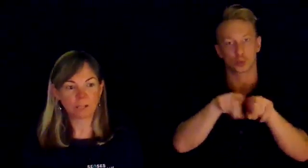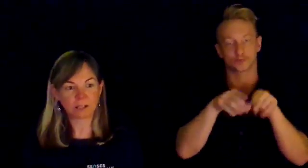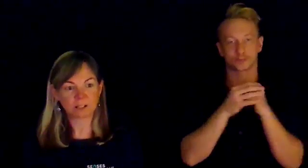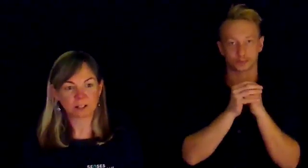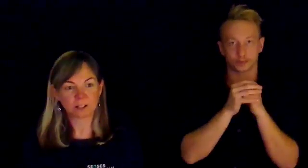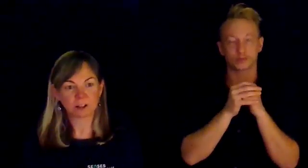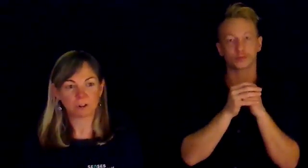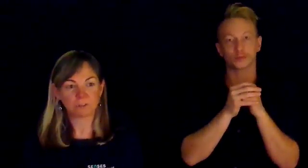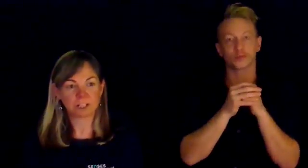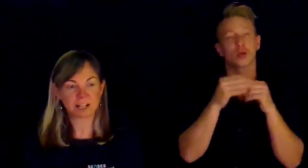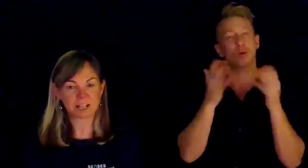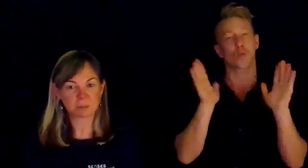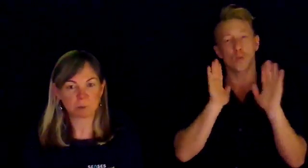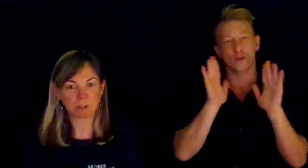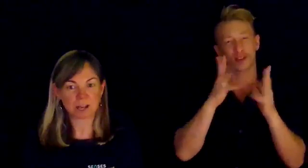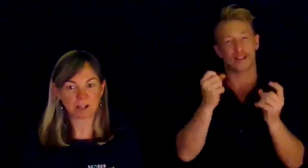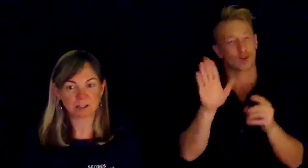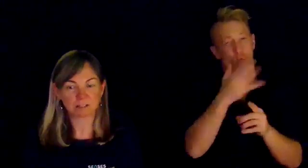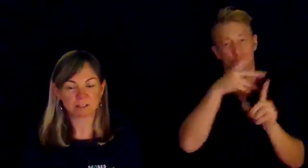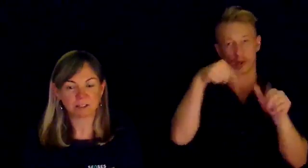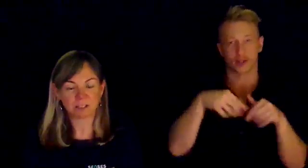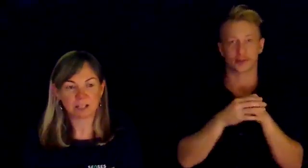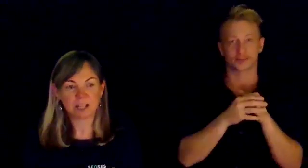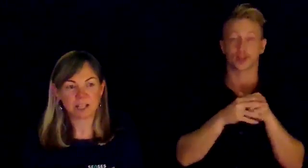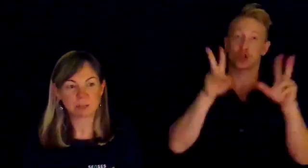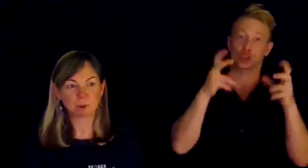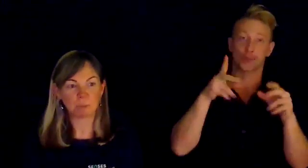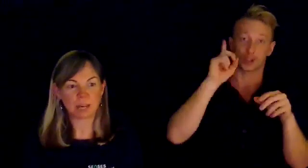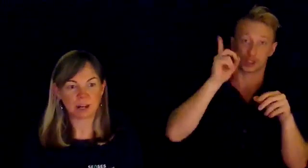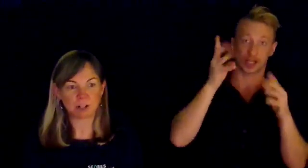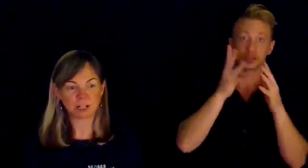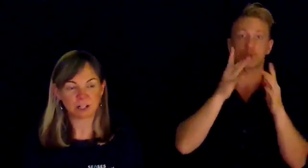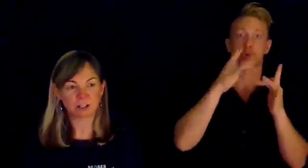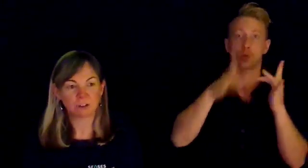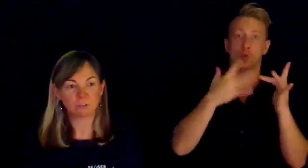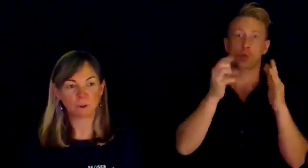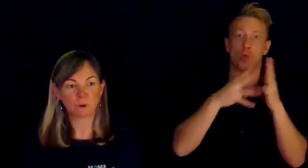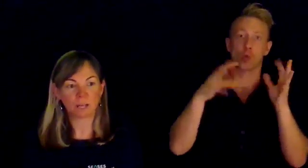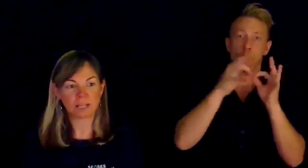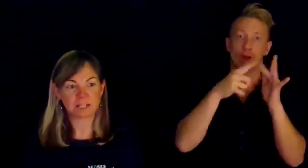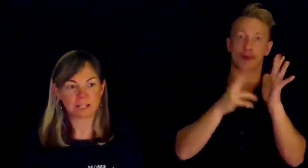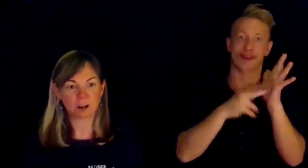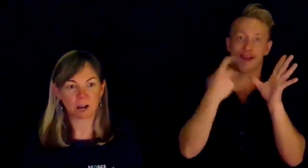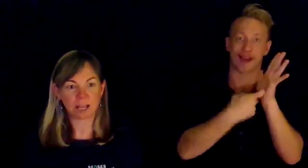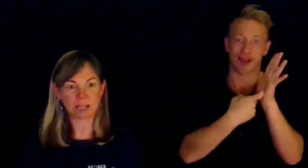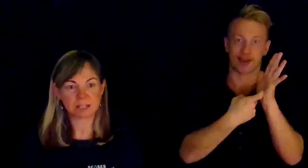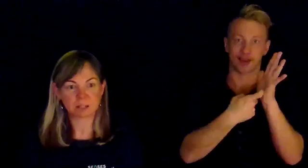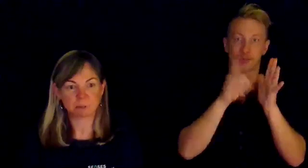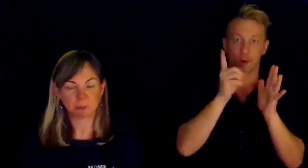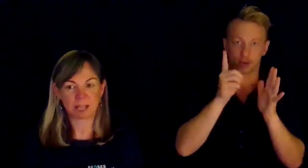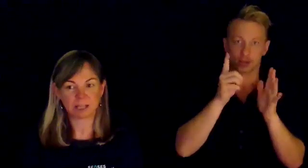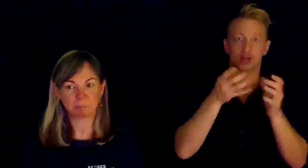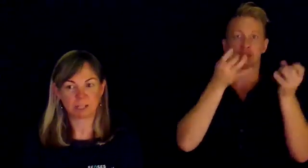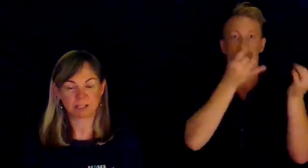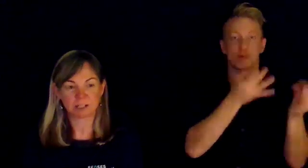The topic of today's webinar is preparing for your